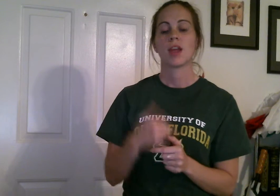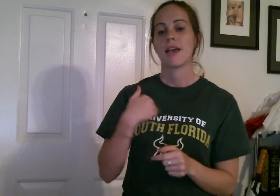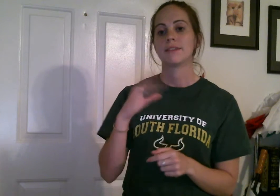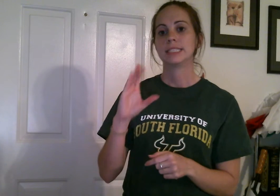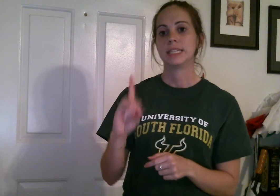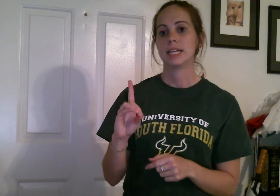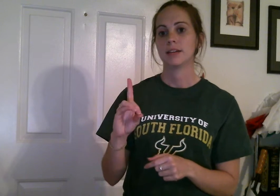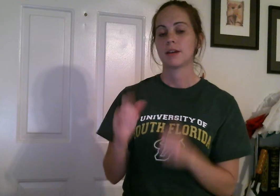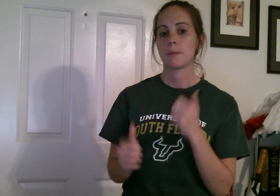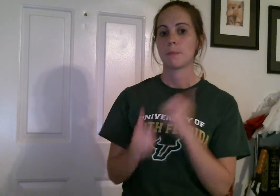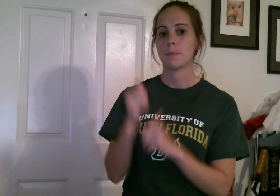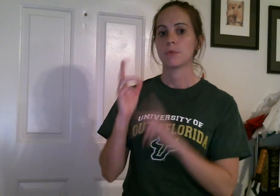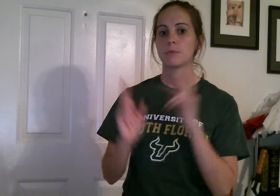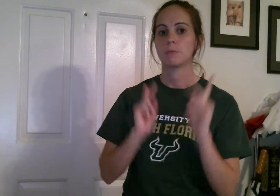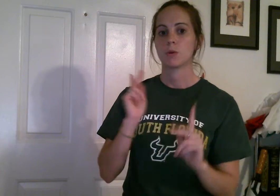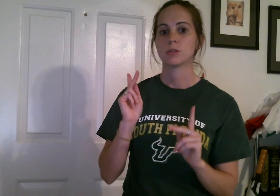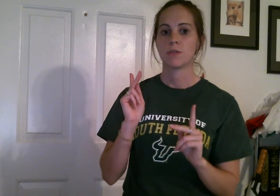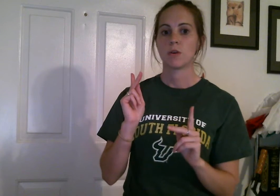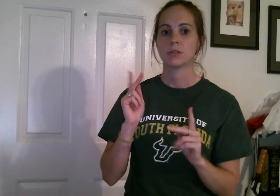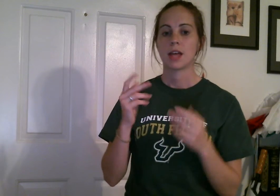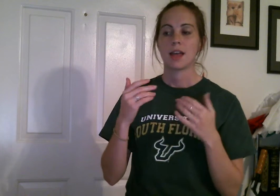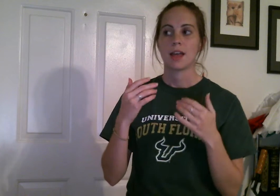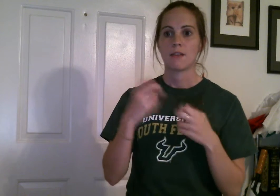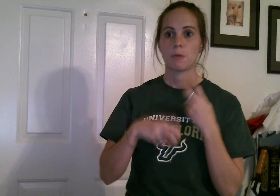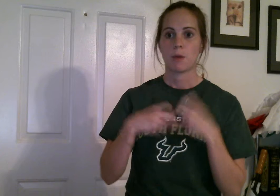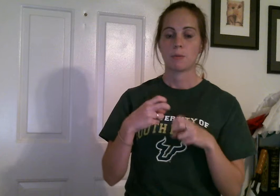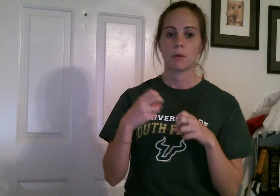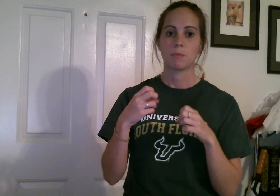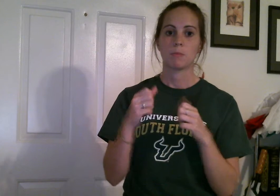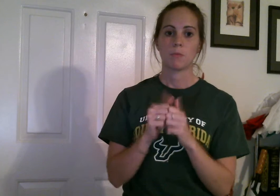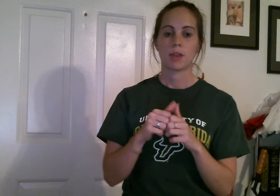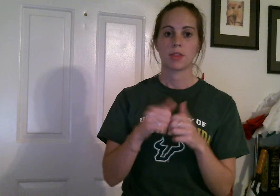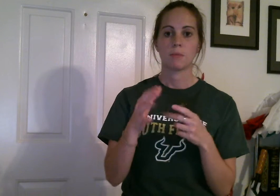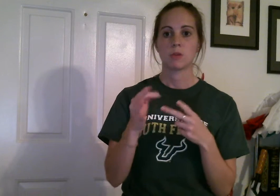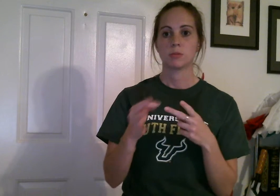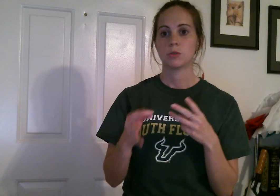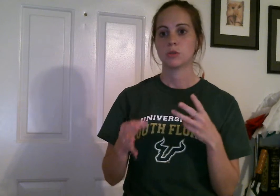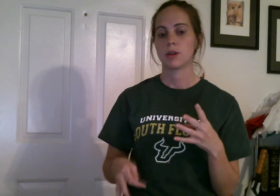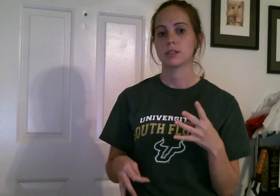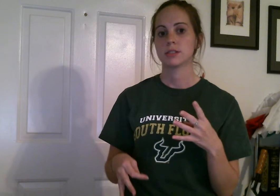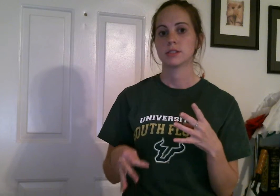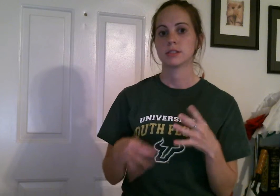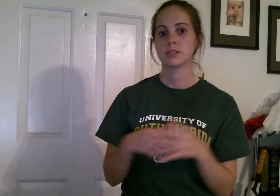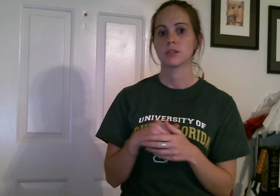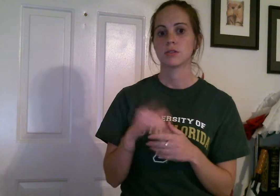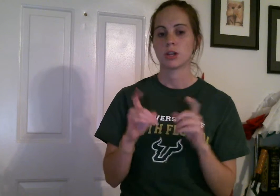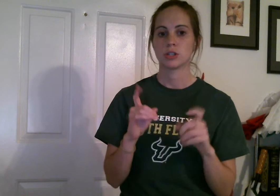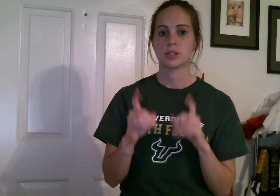say, get stuck with the multiple choice questioning. So with the CD that is offered in the professional review guide, it allows